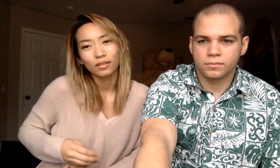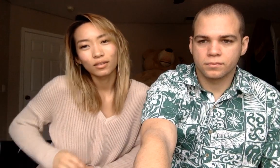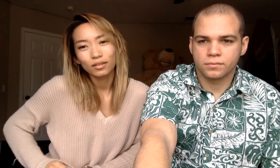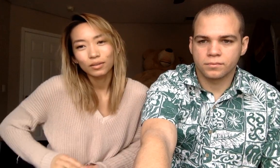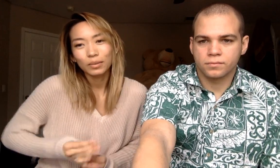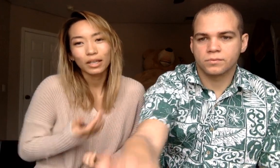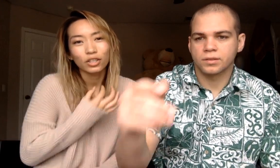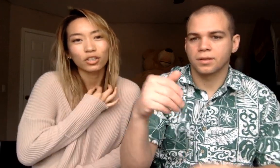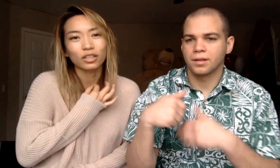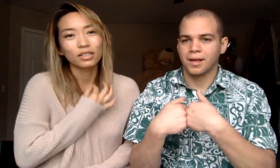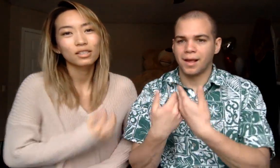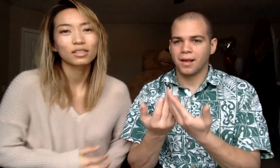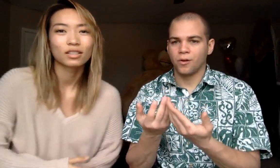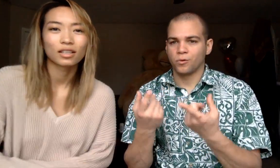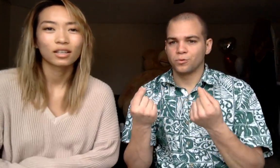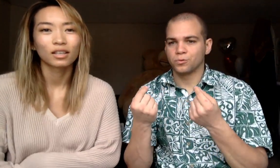I'm kind of curious.